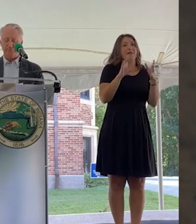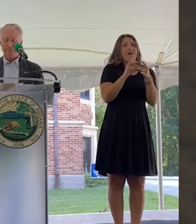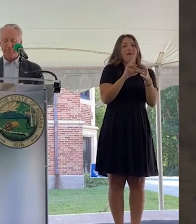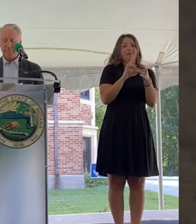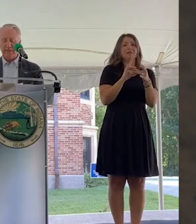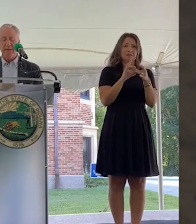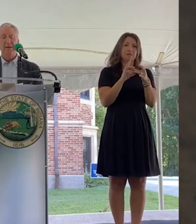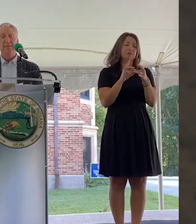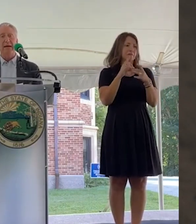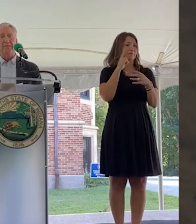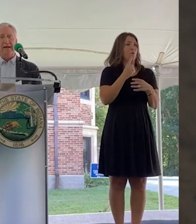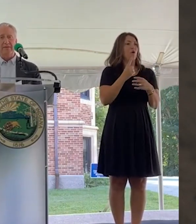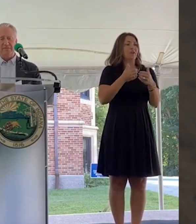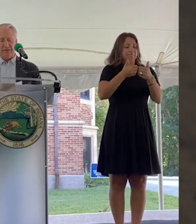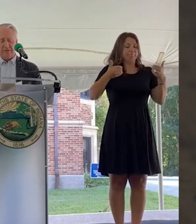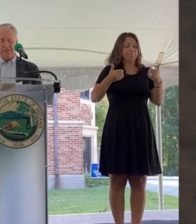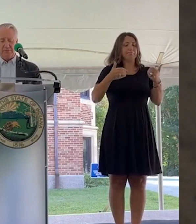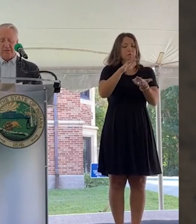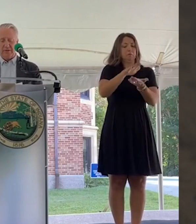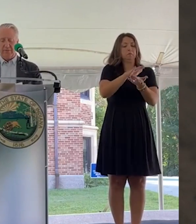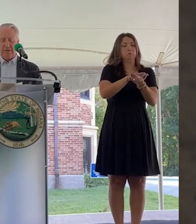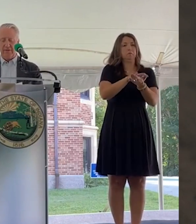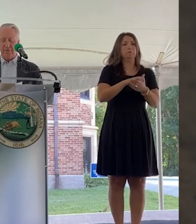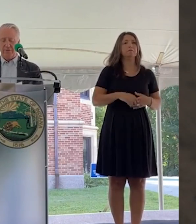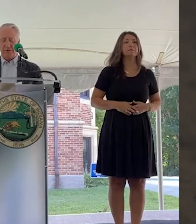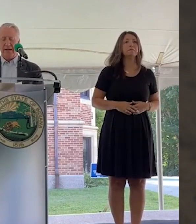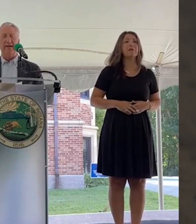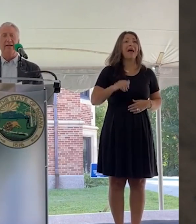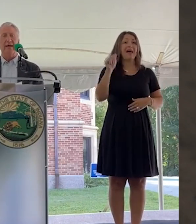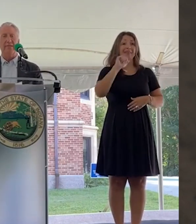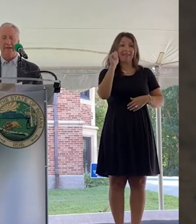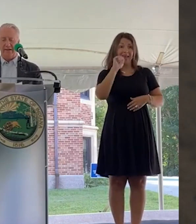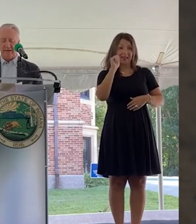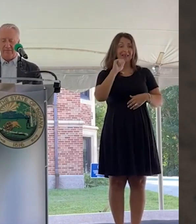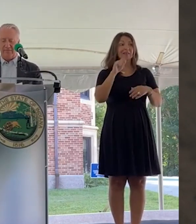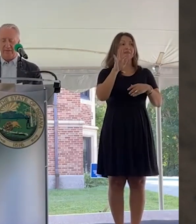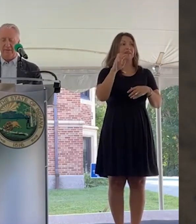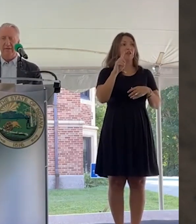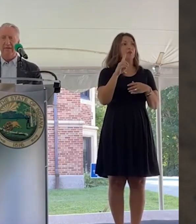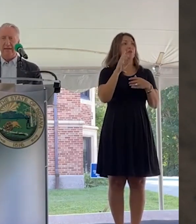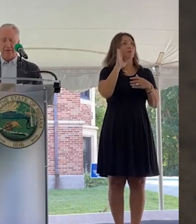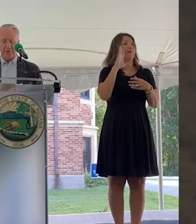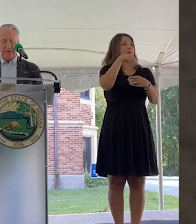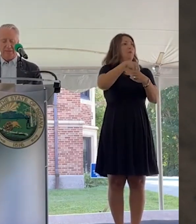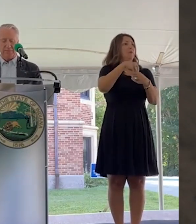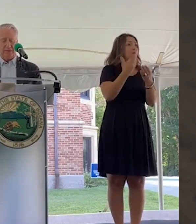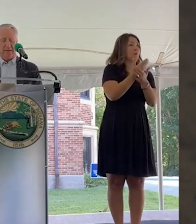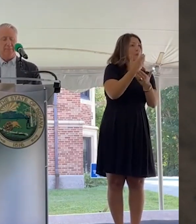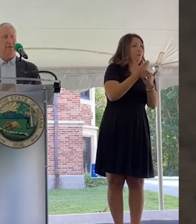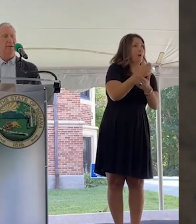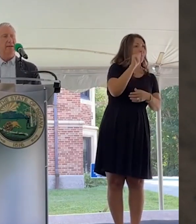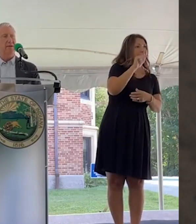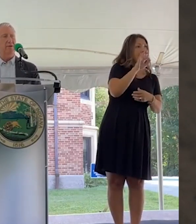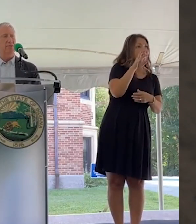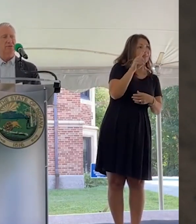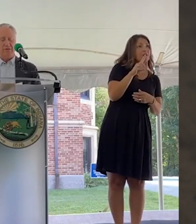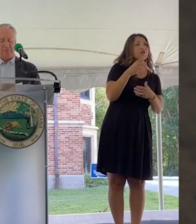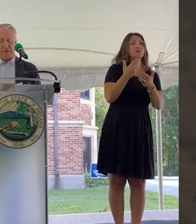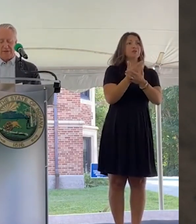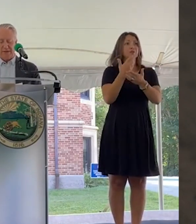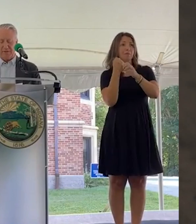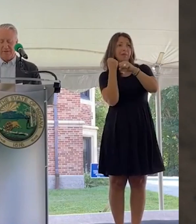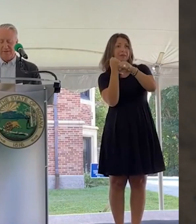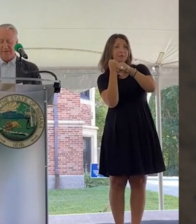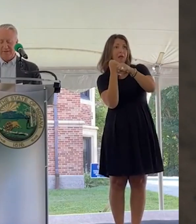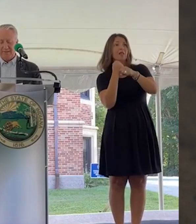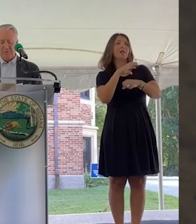school. The athletic fields will include a new track and athletic infield, a new baseball diamond, and a new